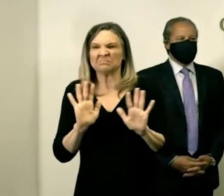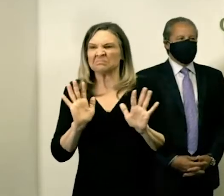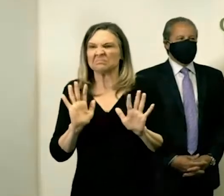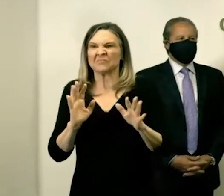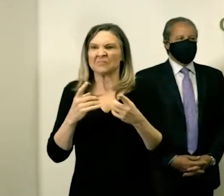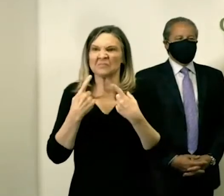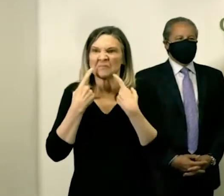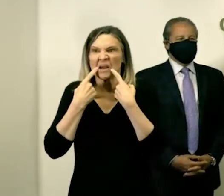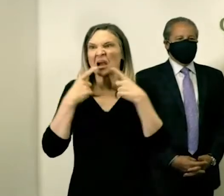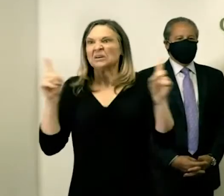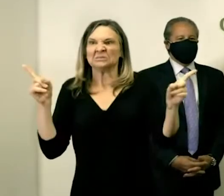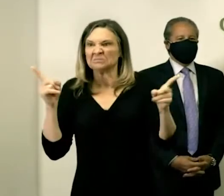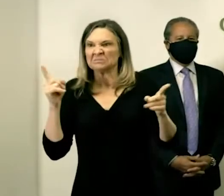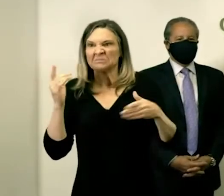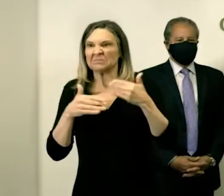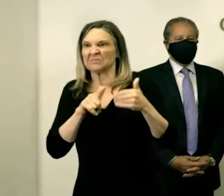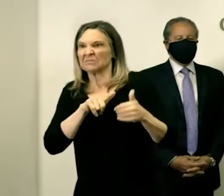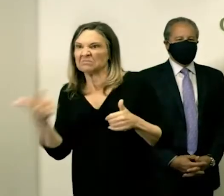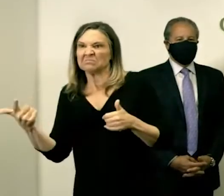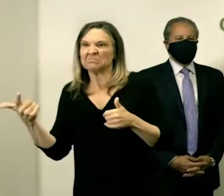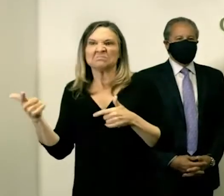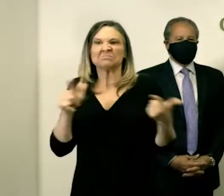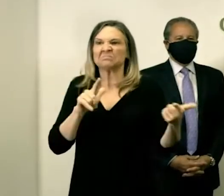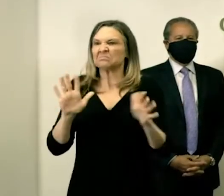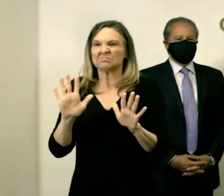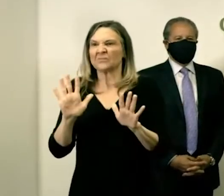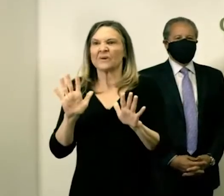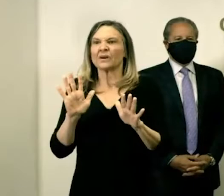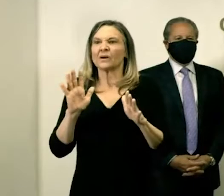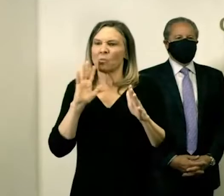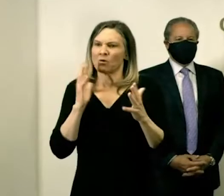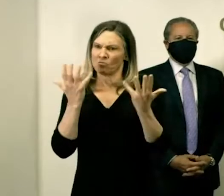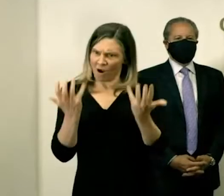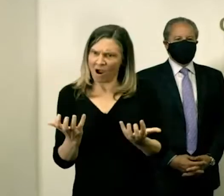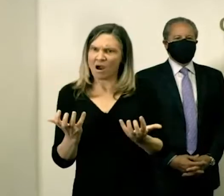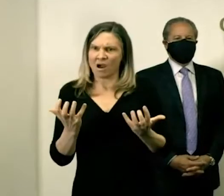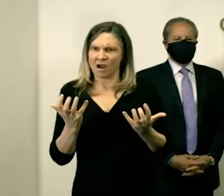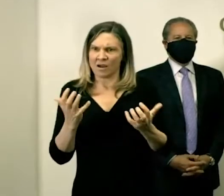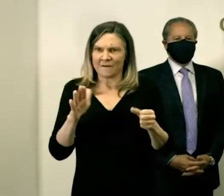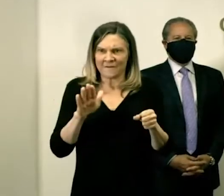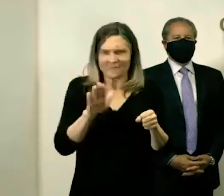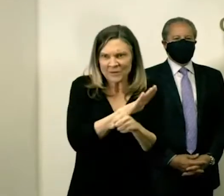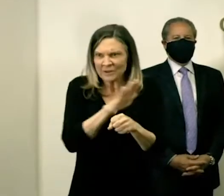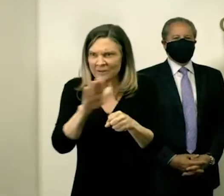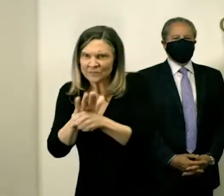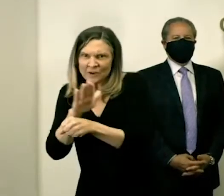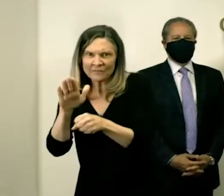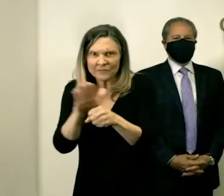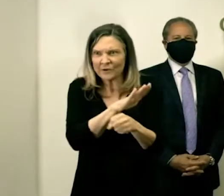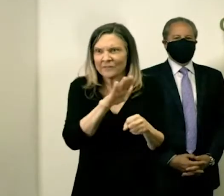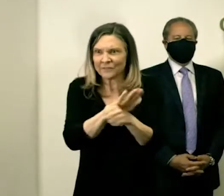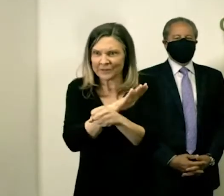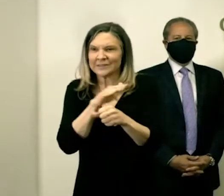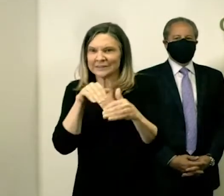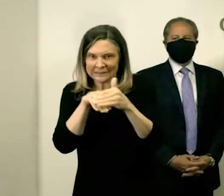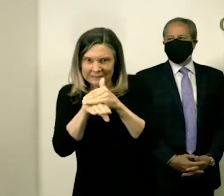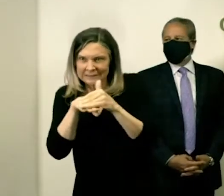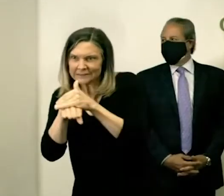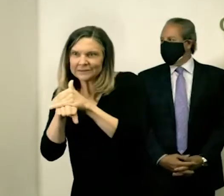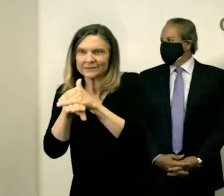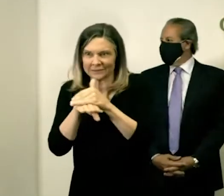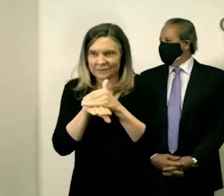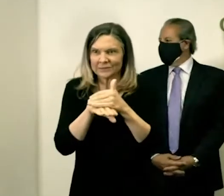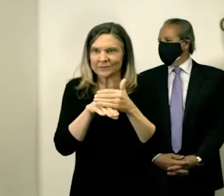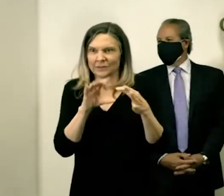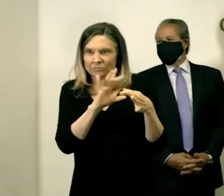on to the next thing. We truly want to flood those areas. And that's why that accessibility as it relates